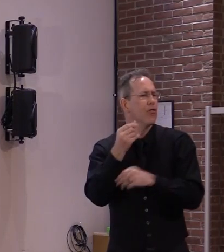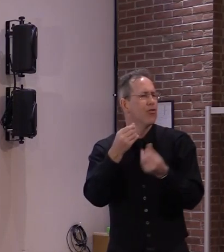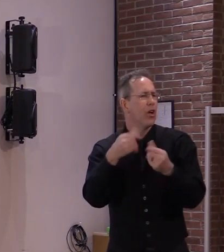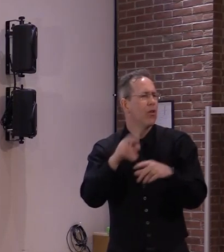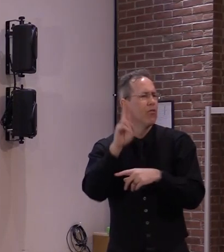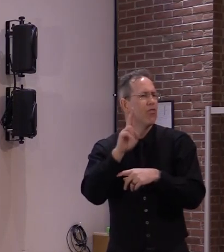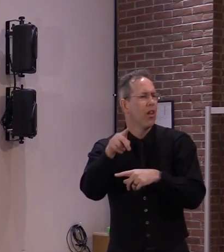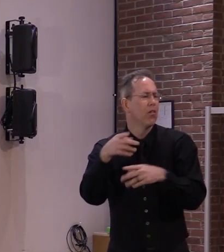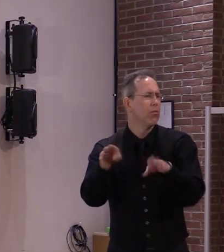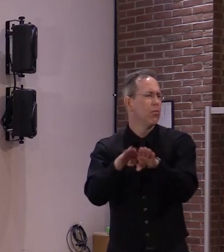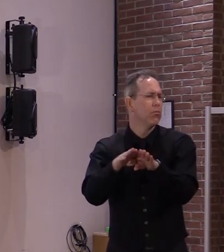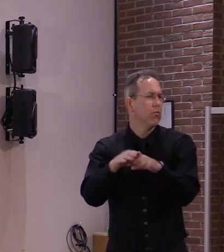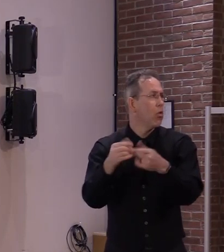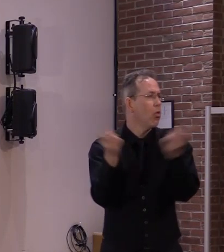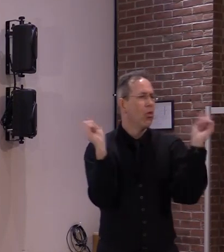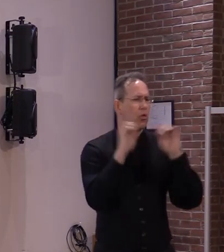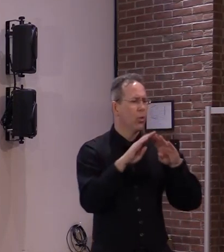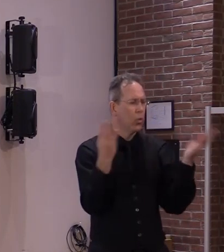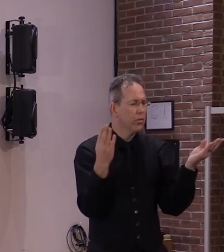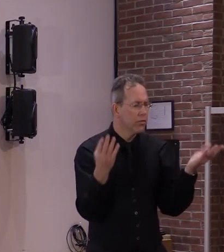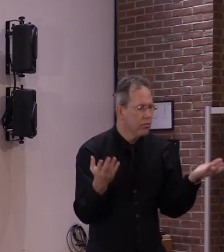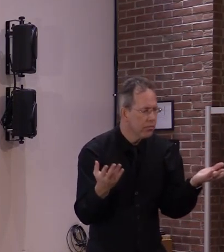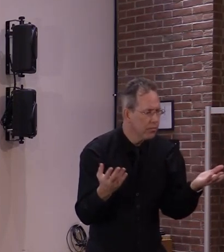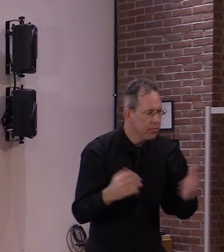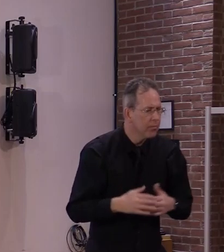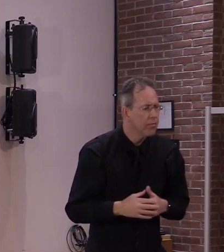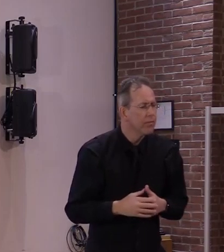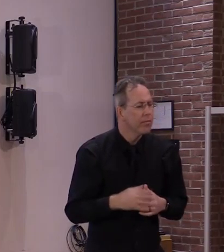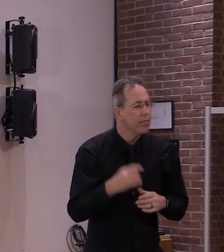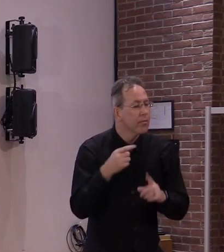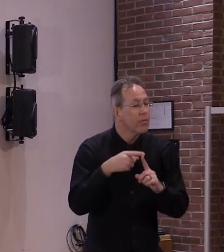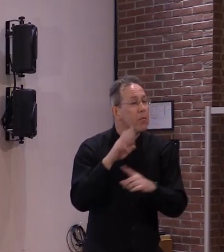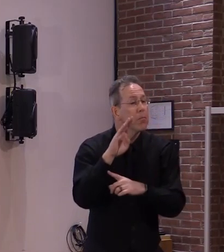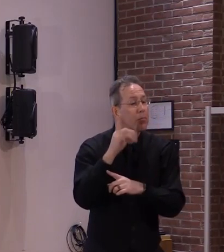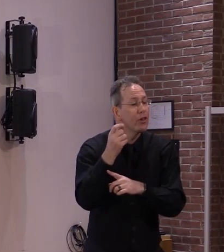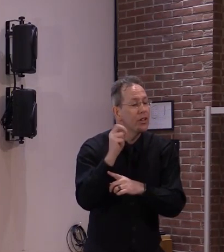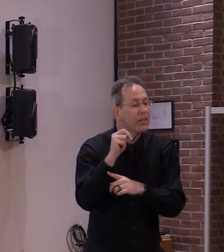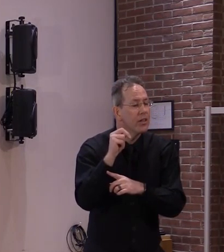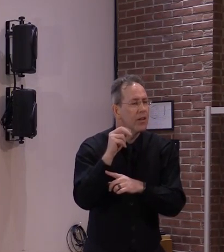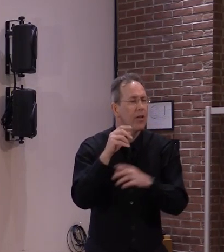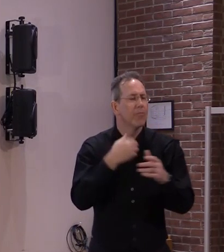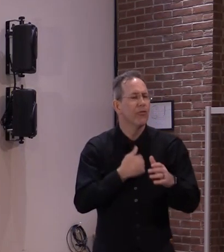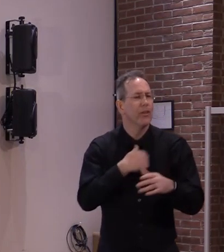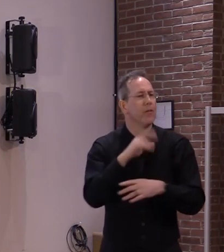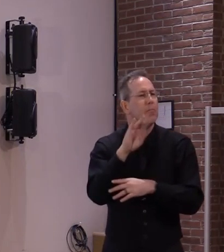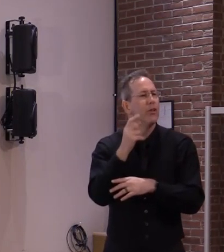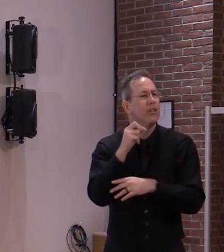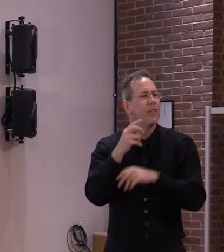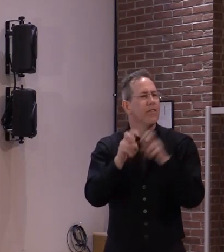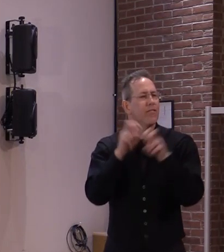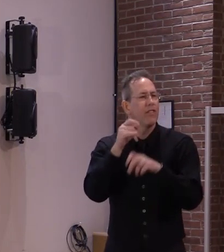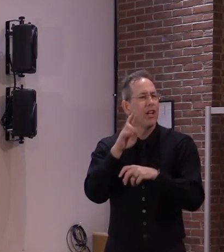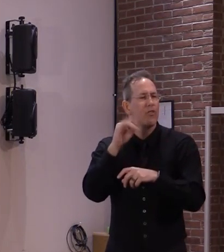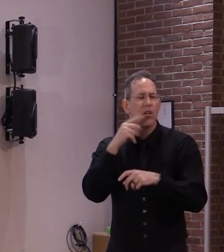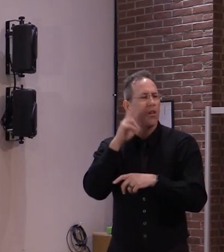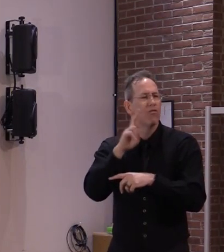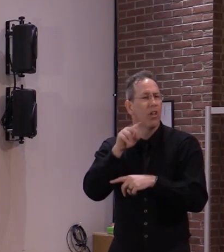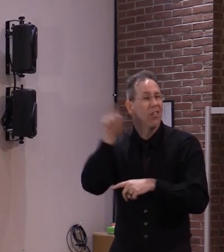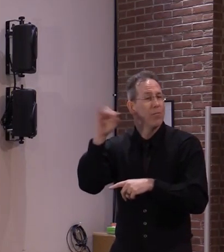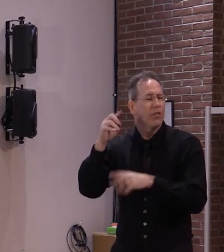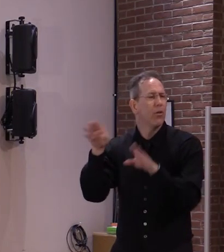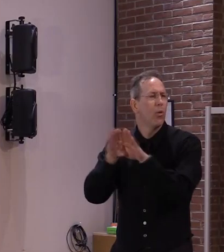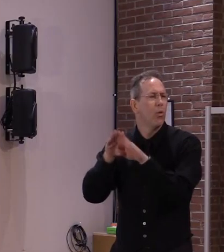to delay and to cancel that appointment. All I can say is those will be scheduled within a week, rescheduled within a